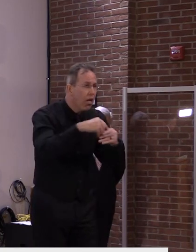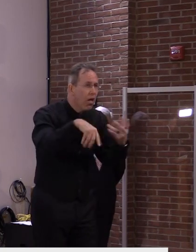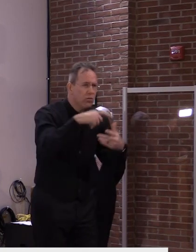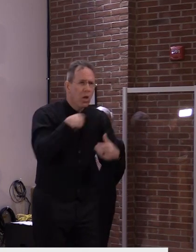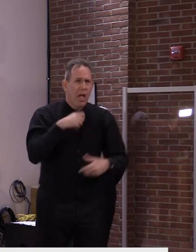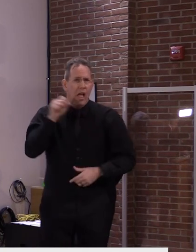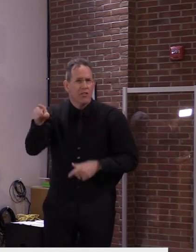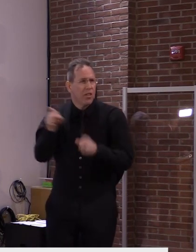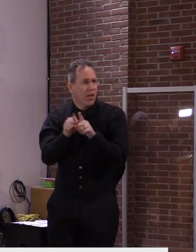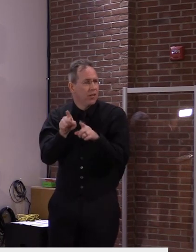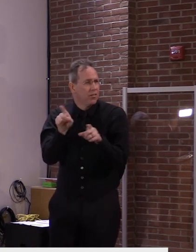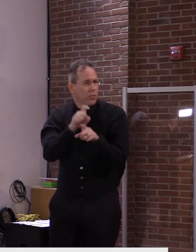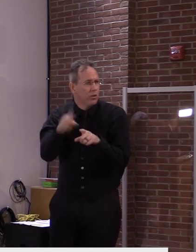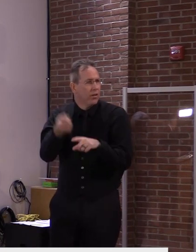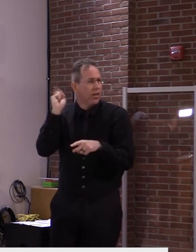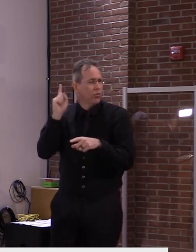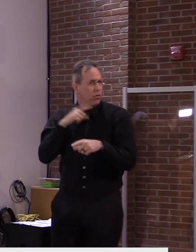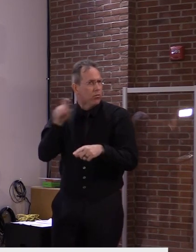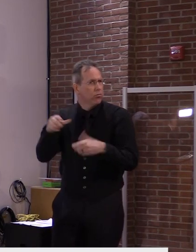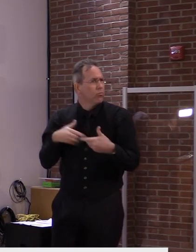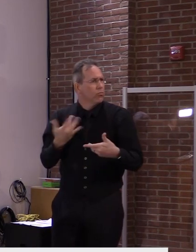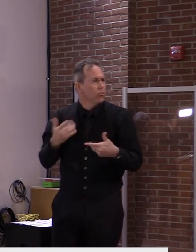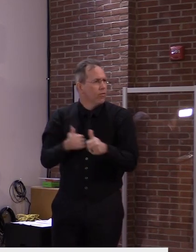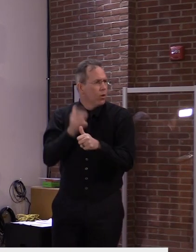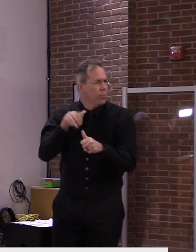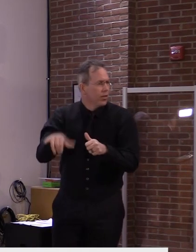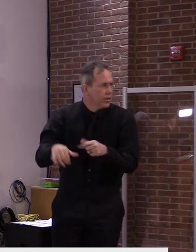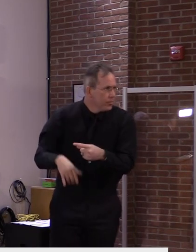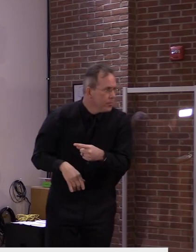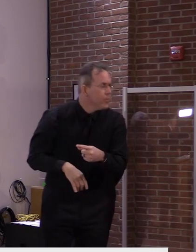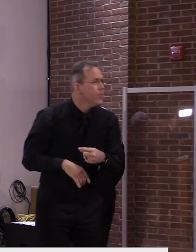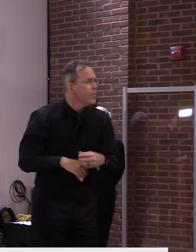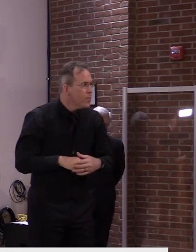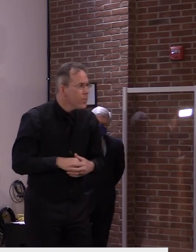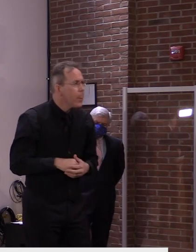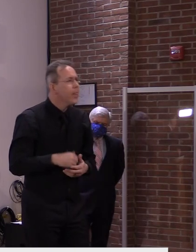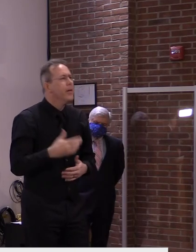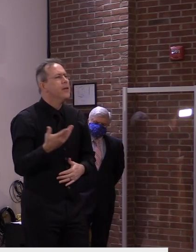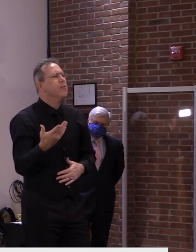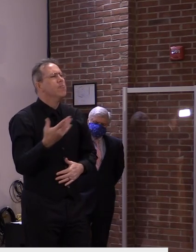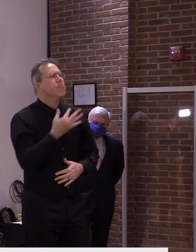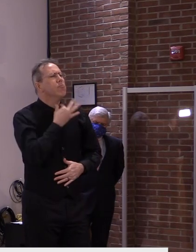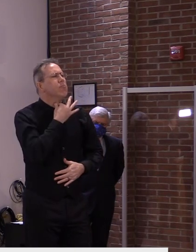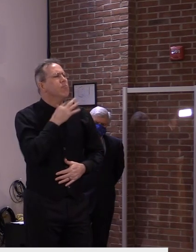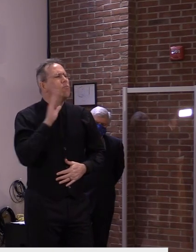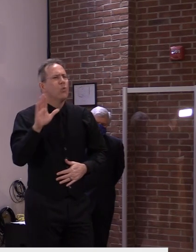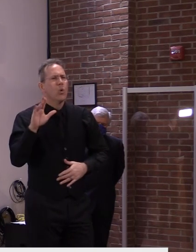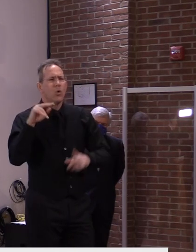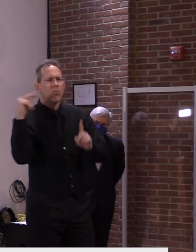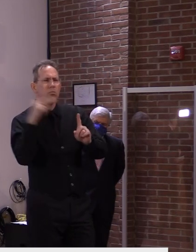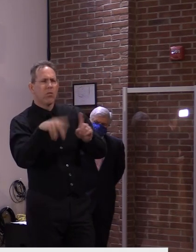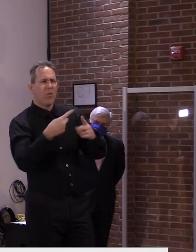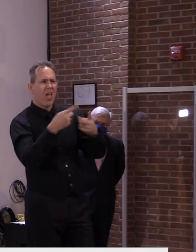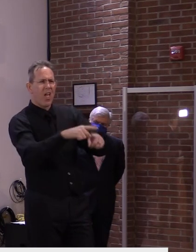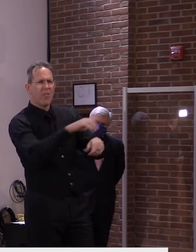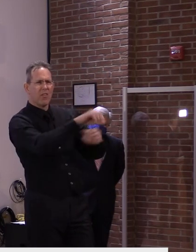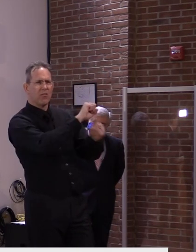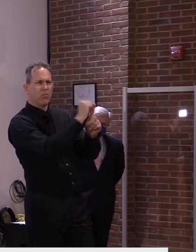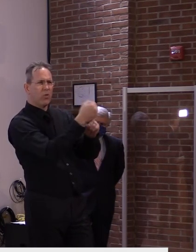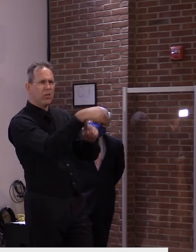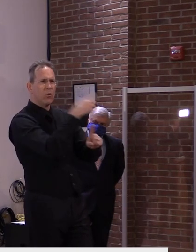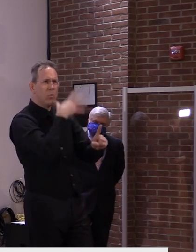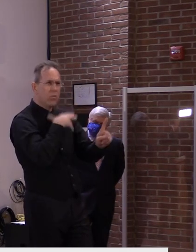Specifically, if you can reflect back to State Attorney George's criticism that you had asked for a second opinion. Yeah, I